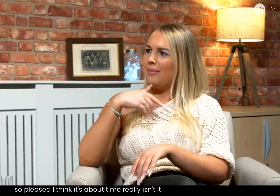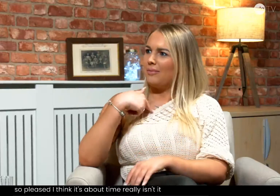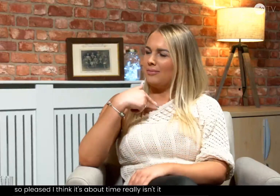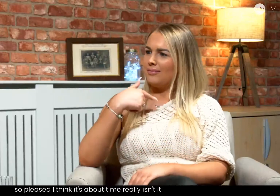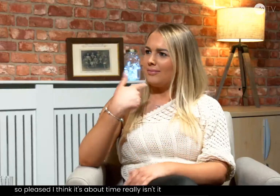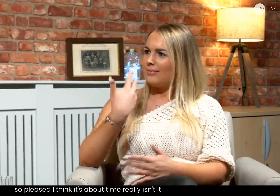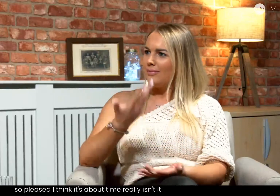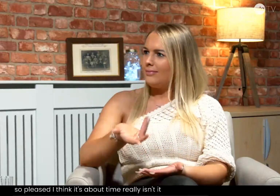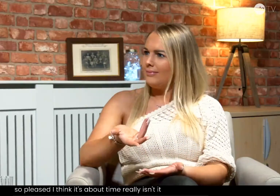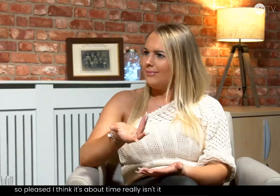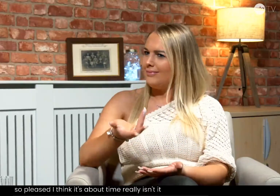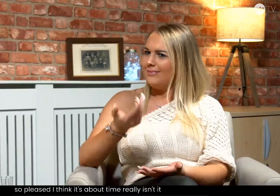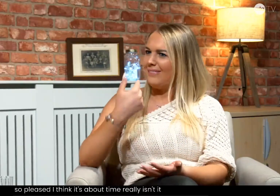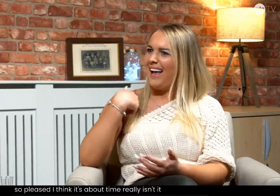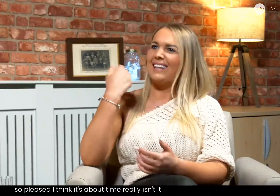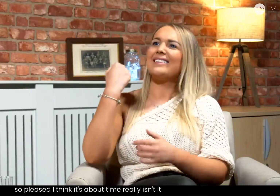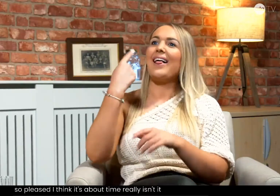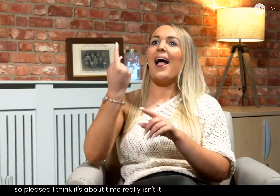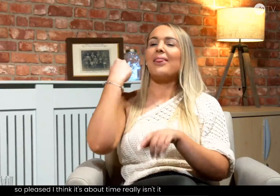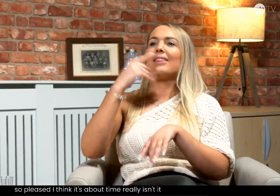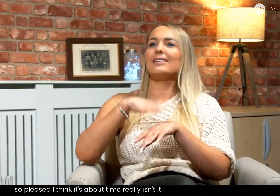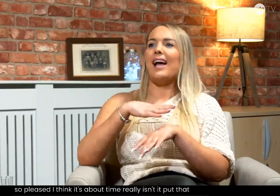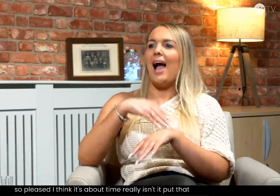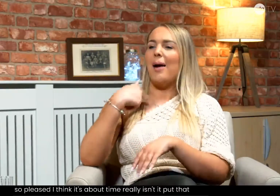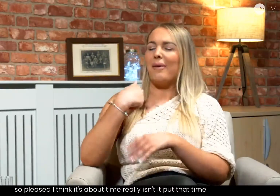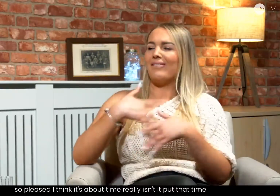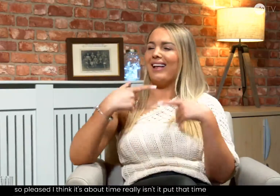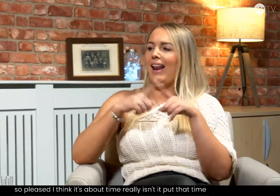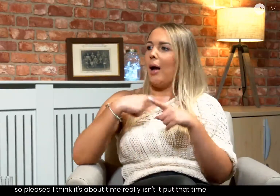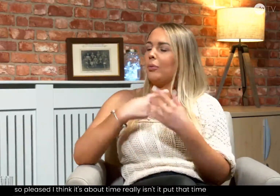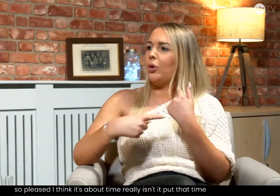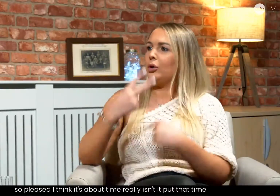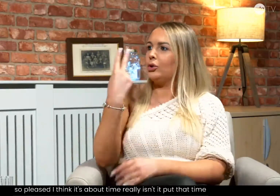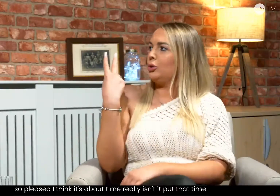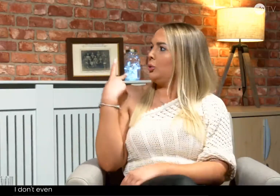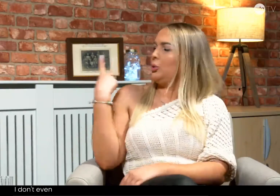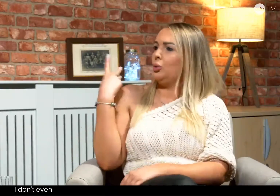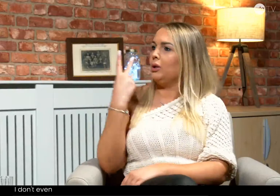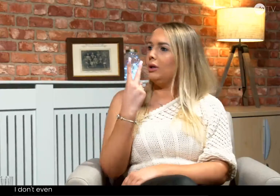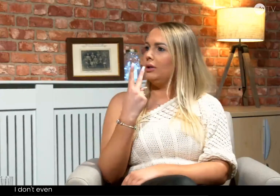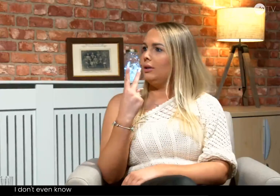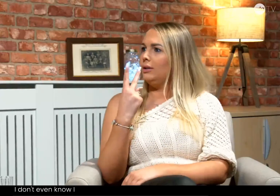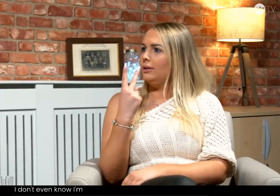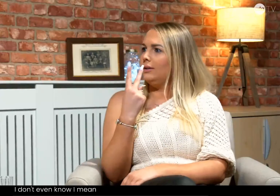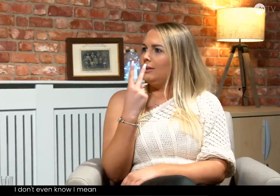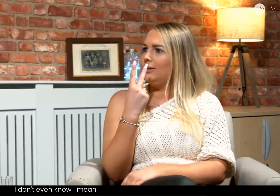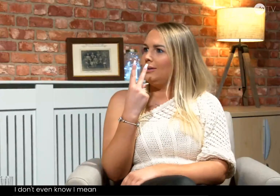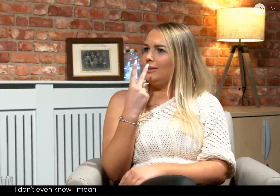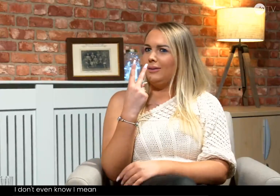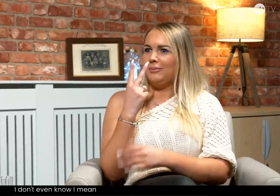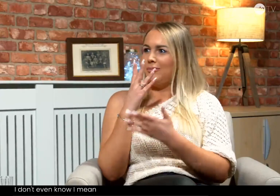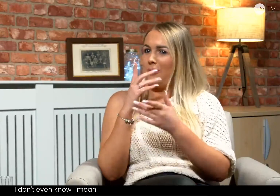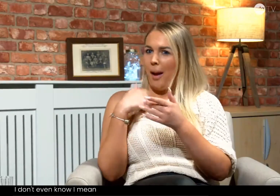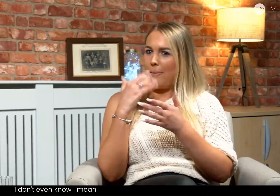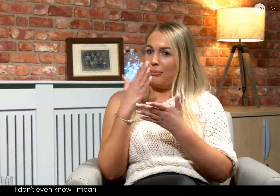Yeah, I mean, back at that time, I don't even know. I mean, even when I was younger, there was only two of us, I